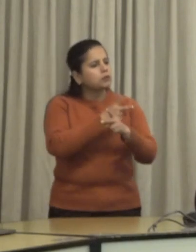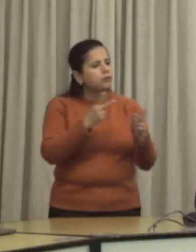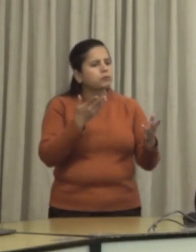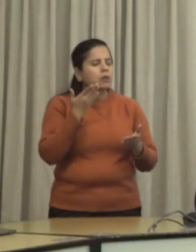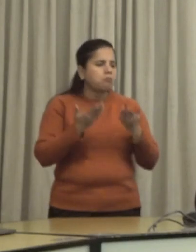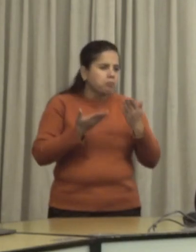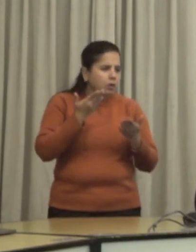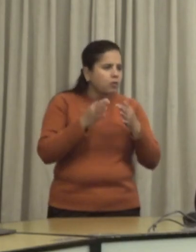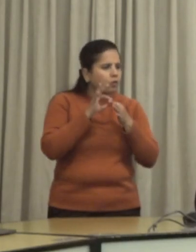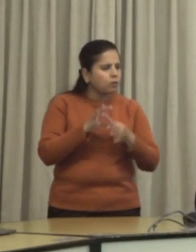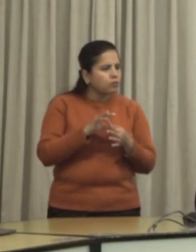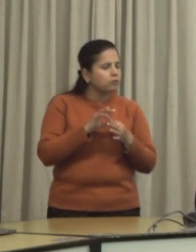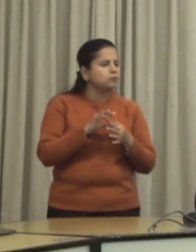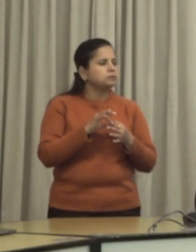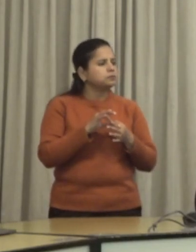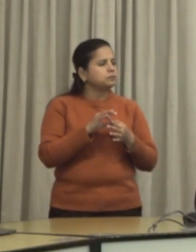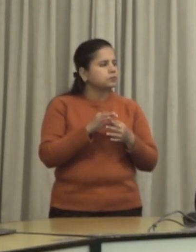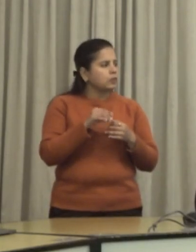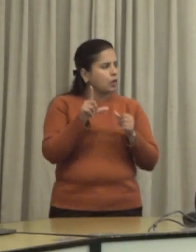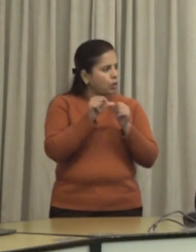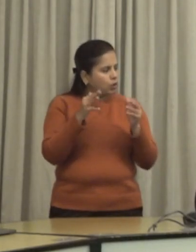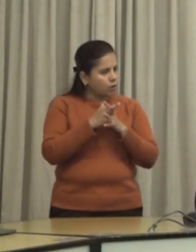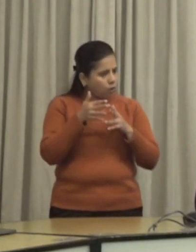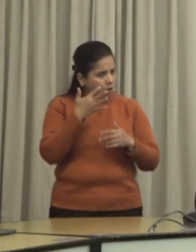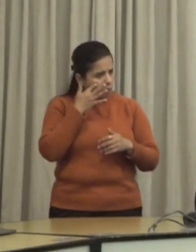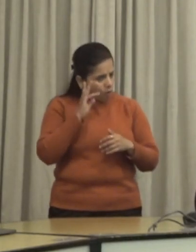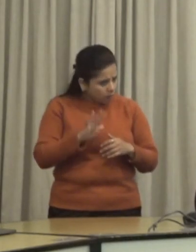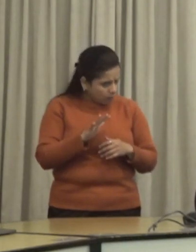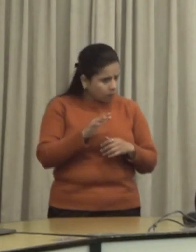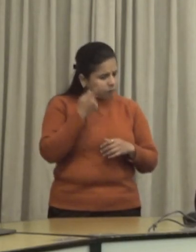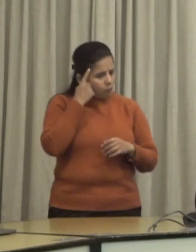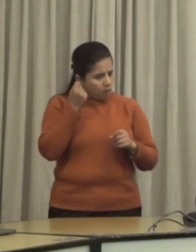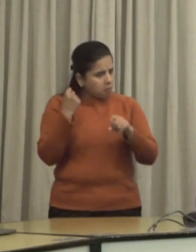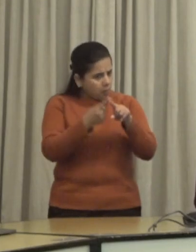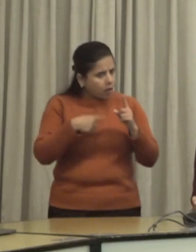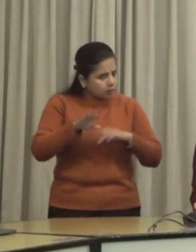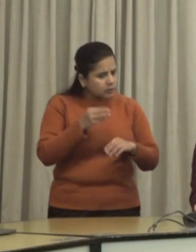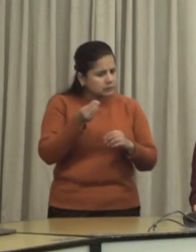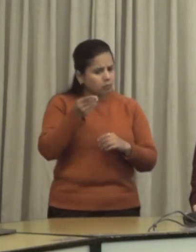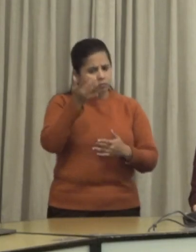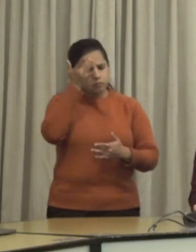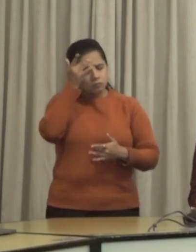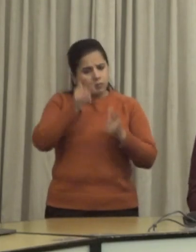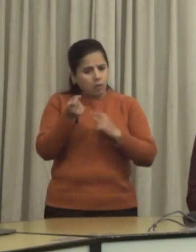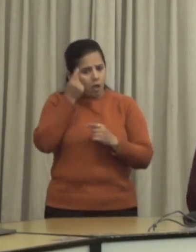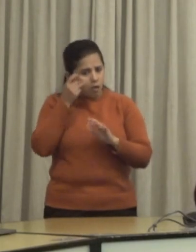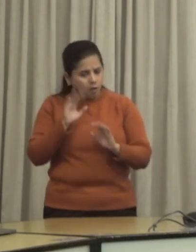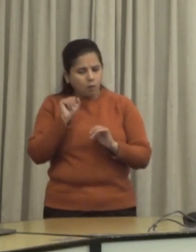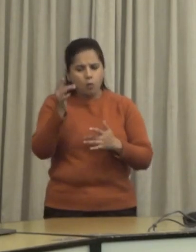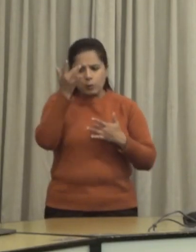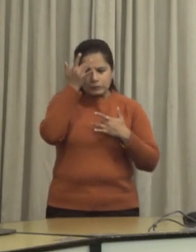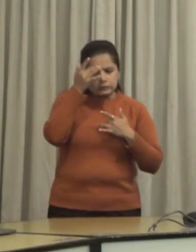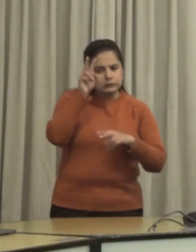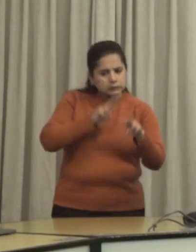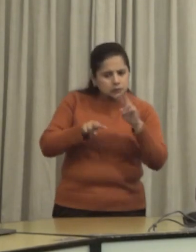maybe specifically in terms of whether the law is relevant at all to such patients' understanding of their illness